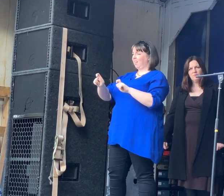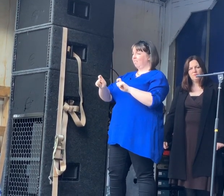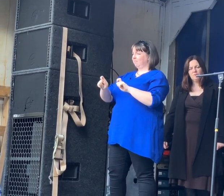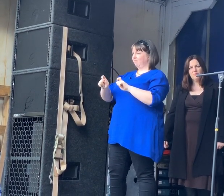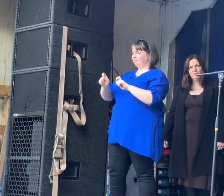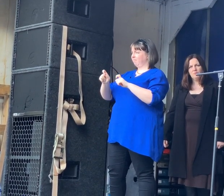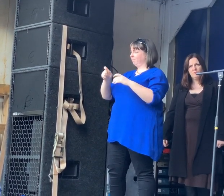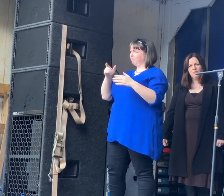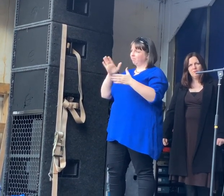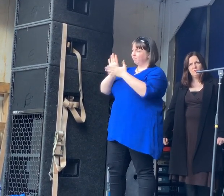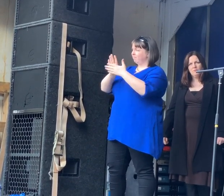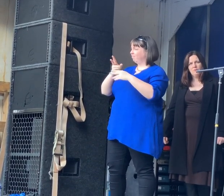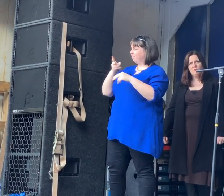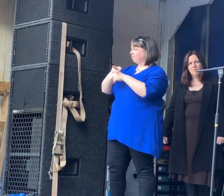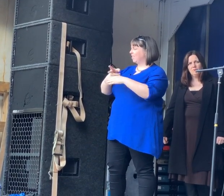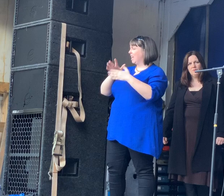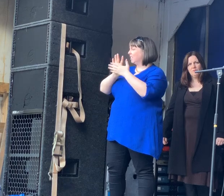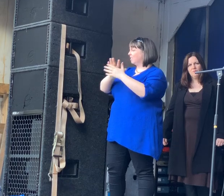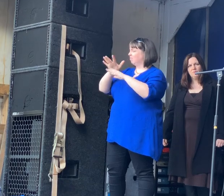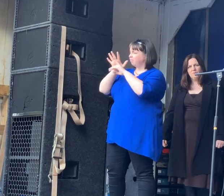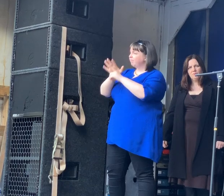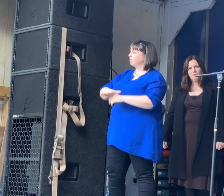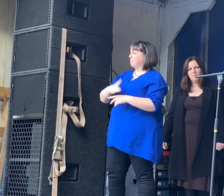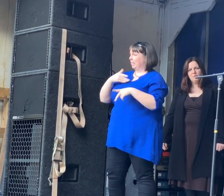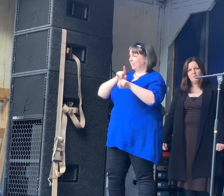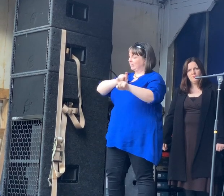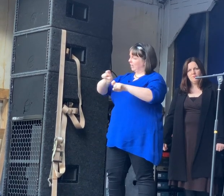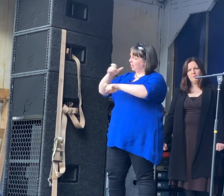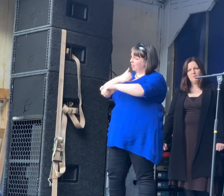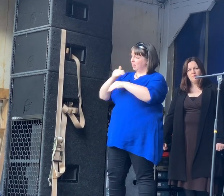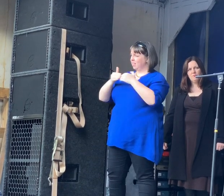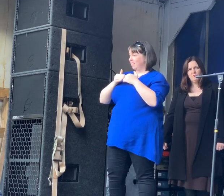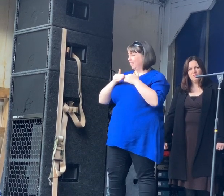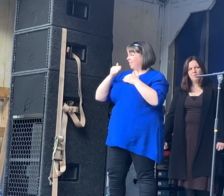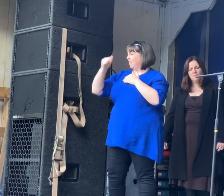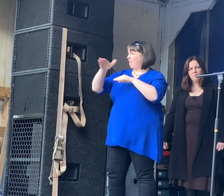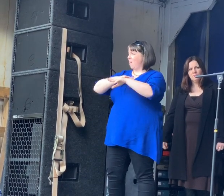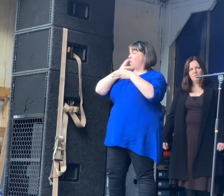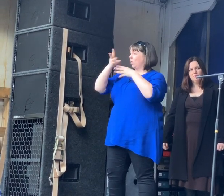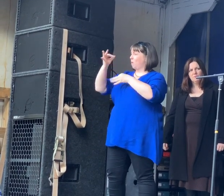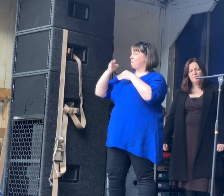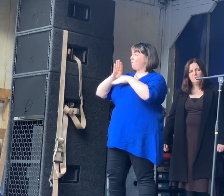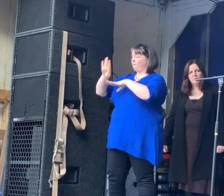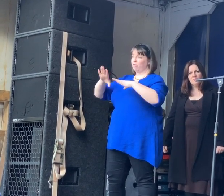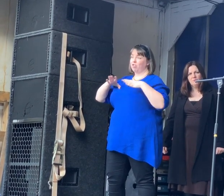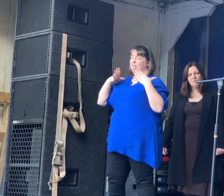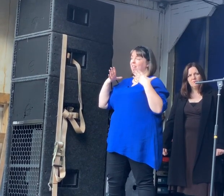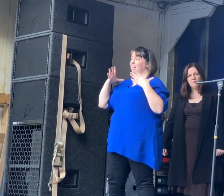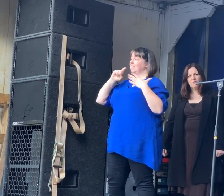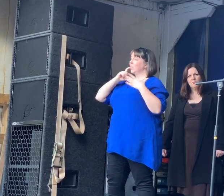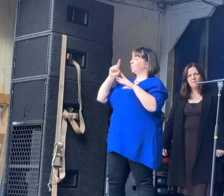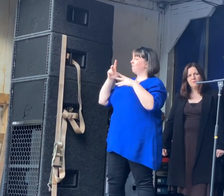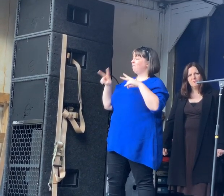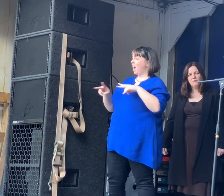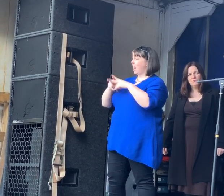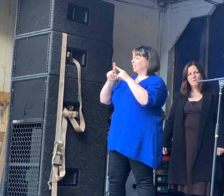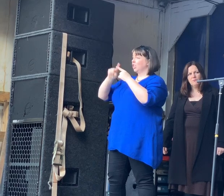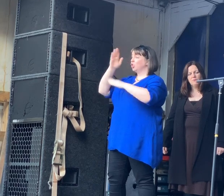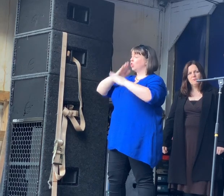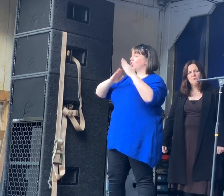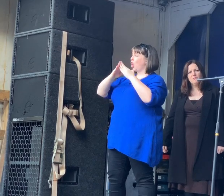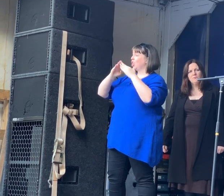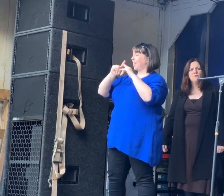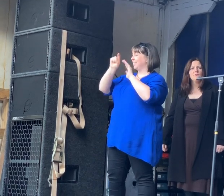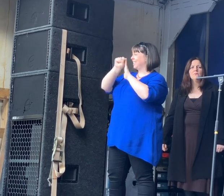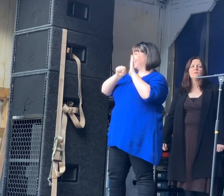and violated daily, and that we still have a long way to go to achieve liberation. Sexual violence and church and